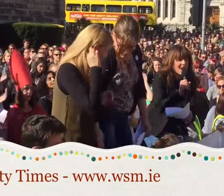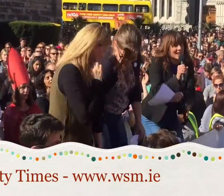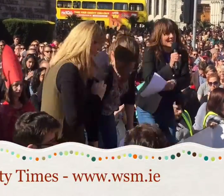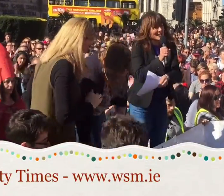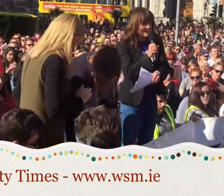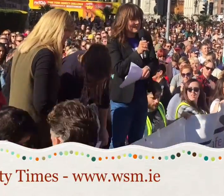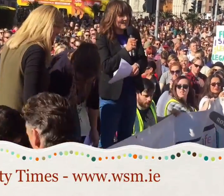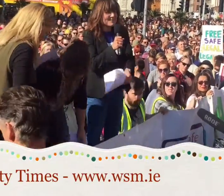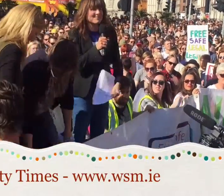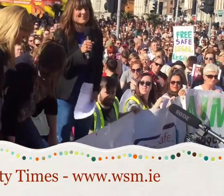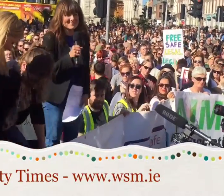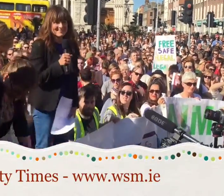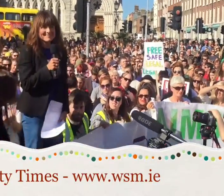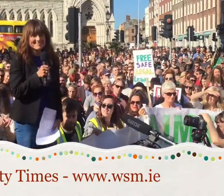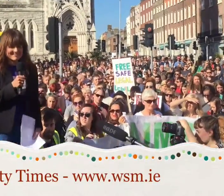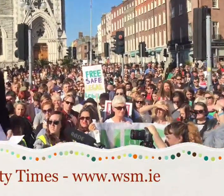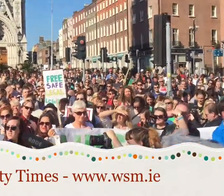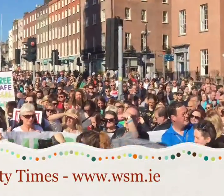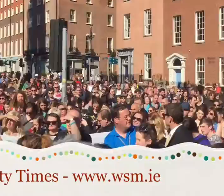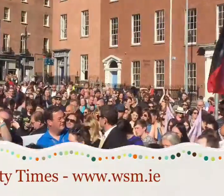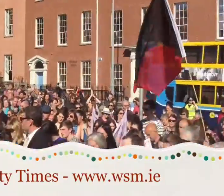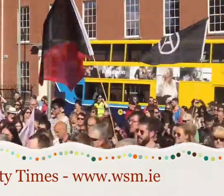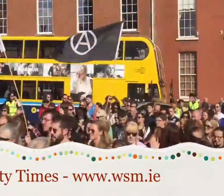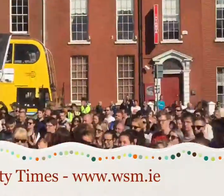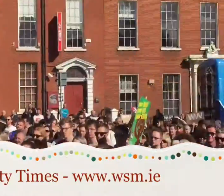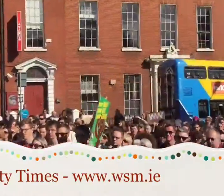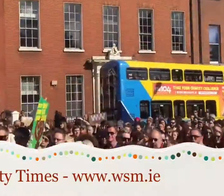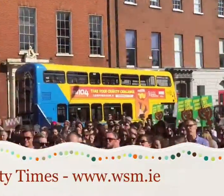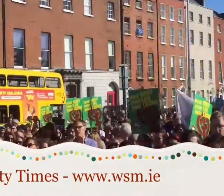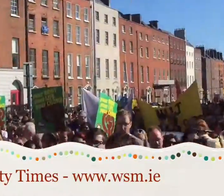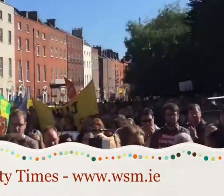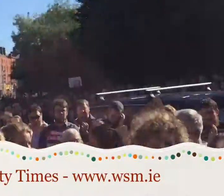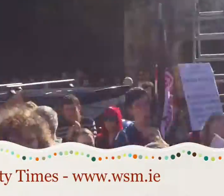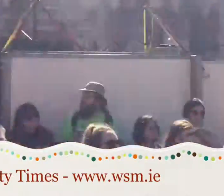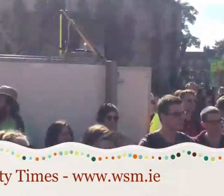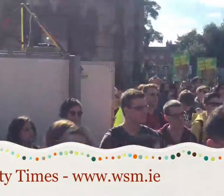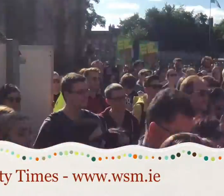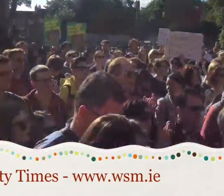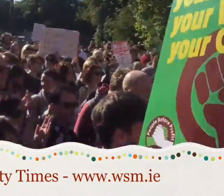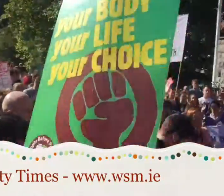Mara, Clarke. Thank you, Mara.